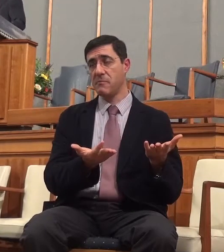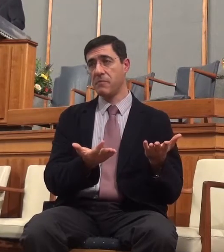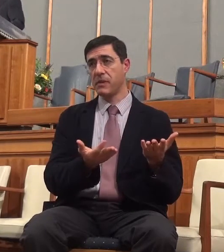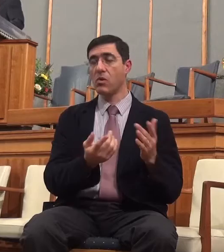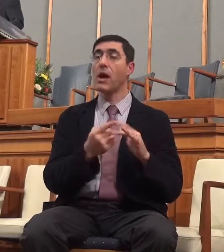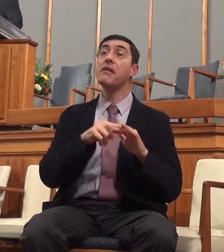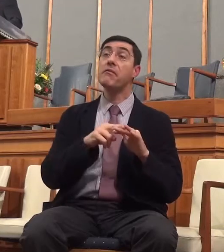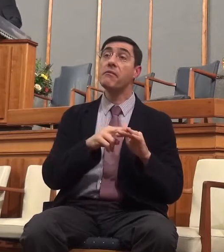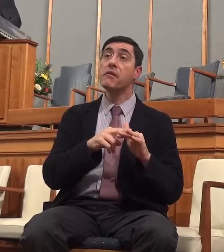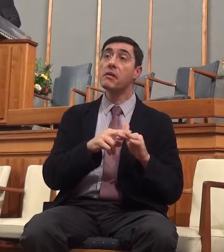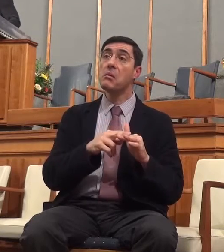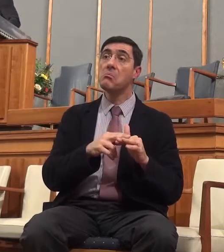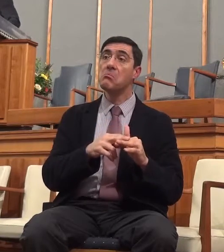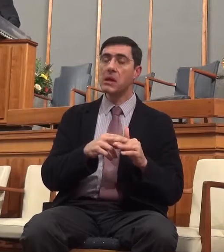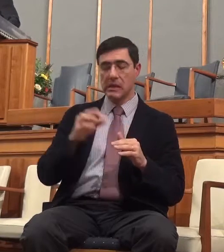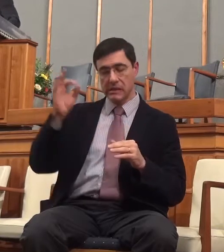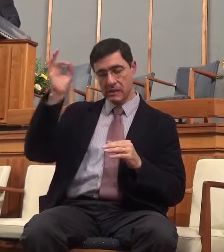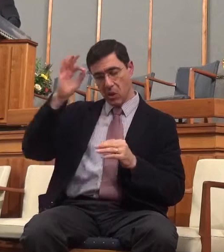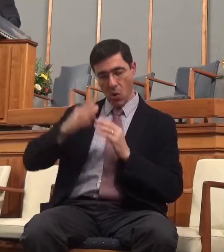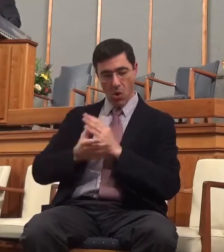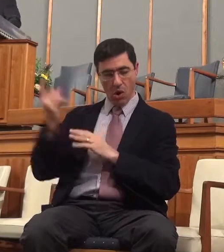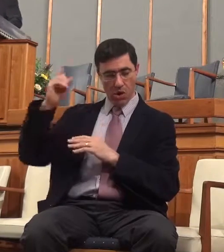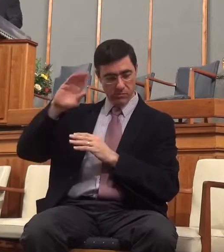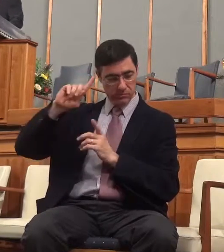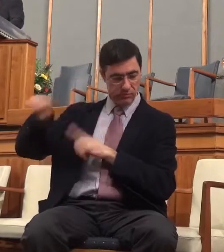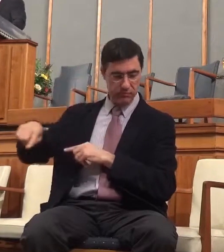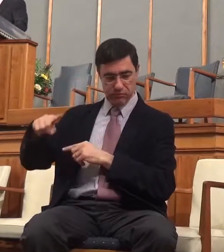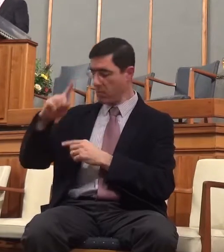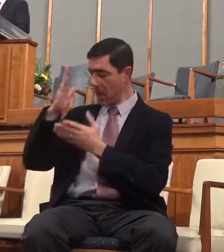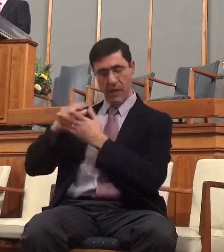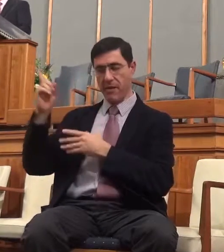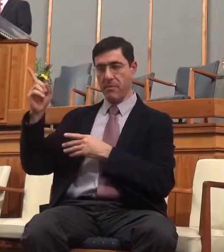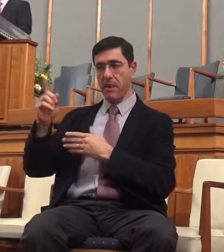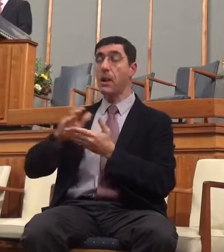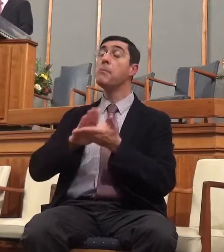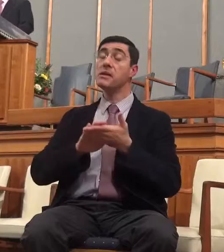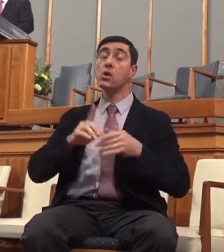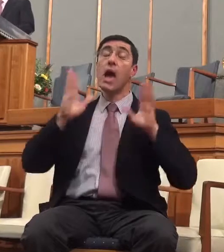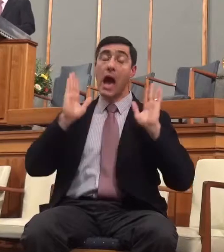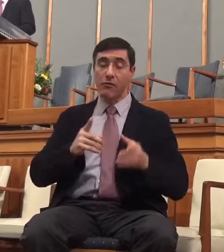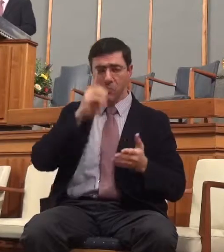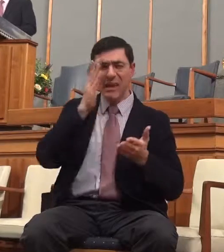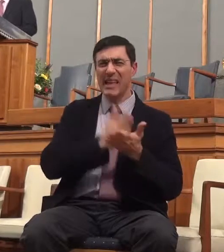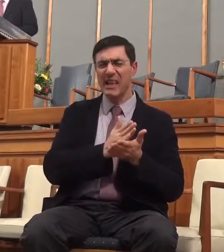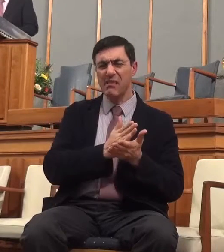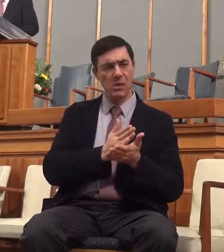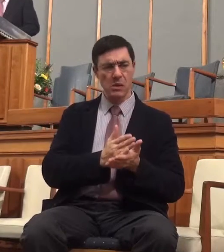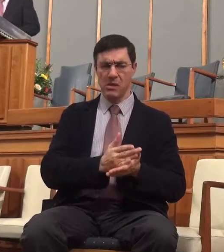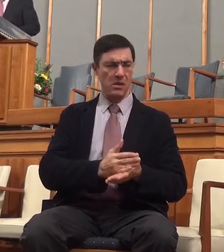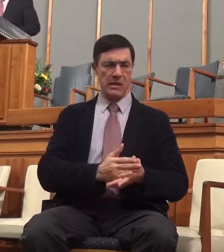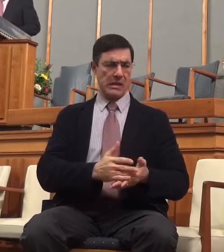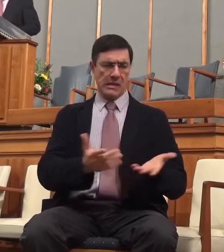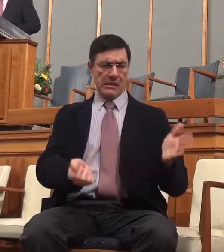God, you have to believe in the most extraordinary things. That this world, I mentioned it